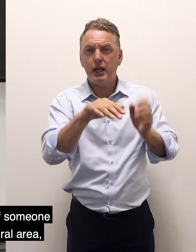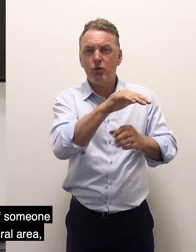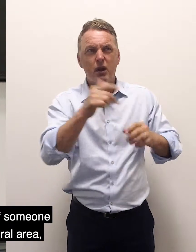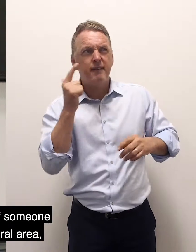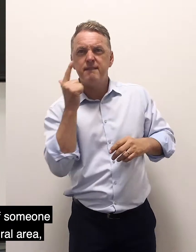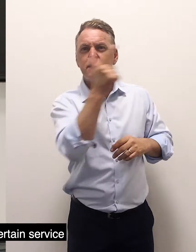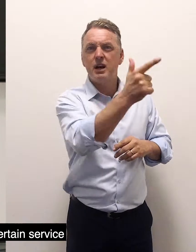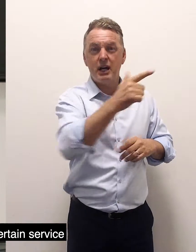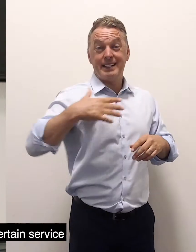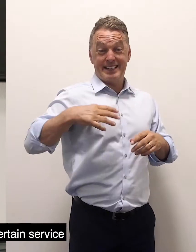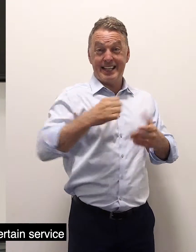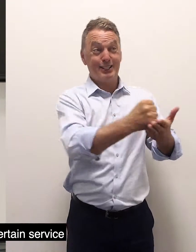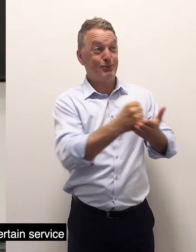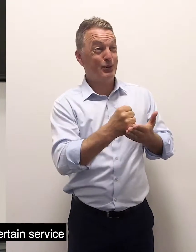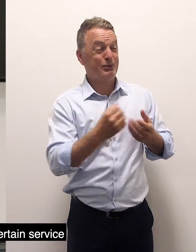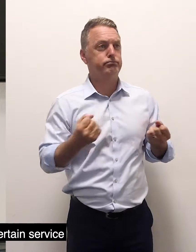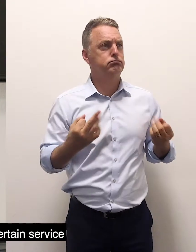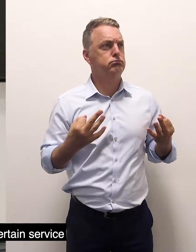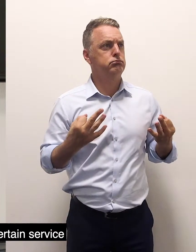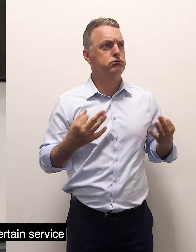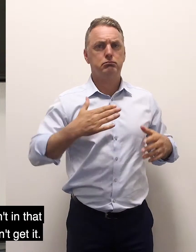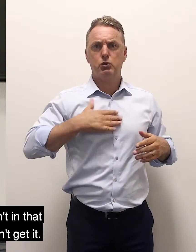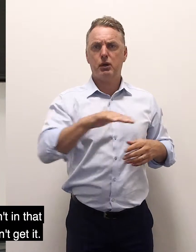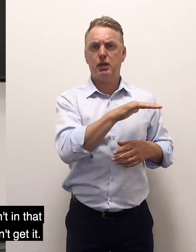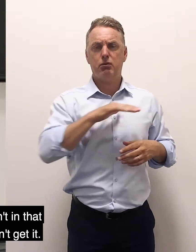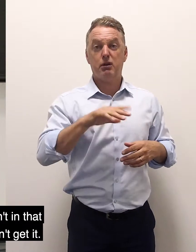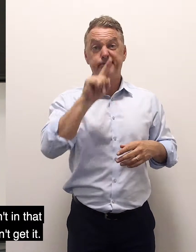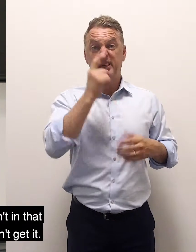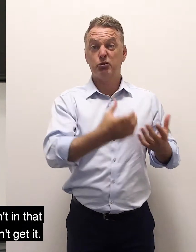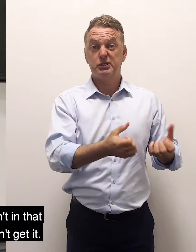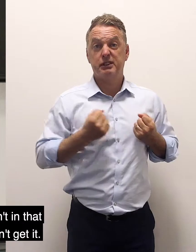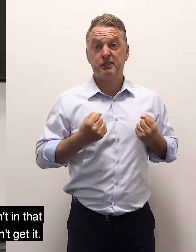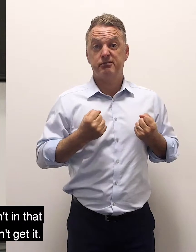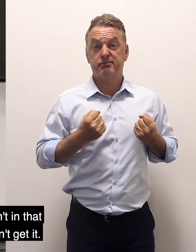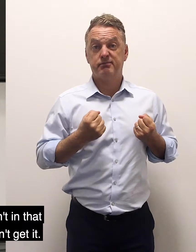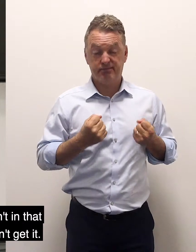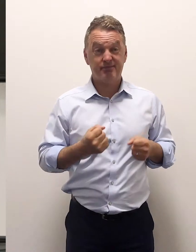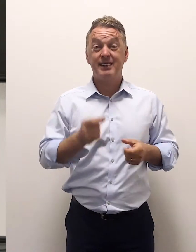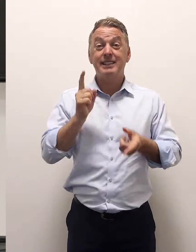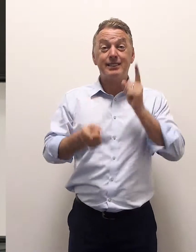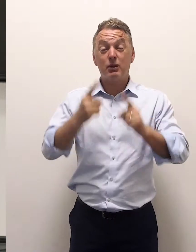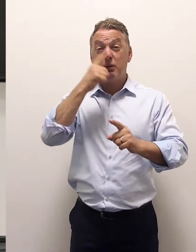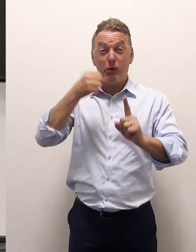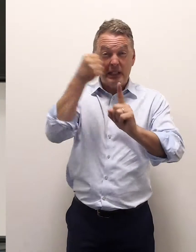living in a rural area and they needed a certain service that maybe wasn't in that area. They couldn't get it.